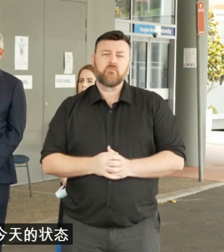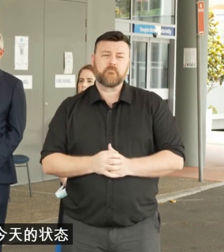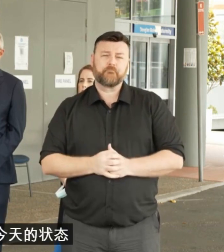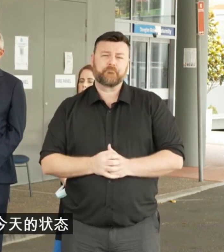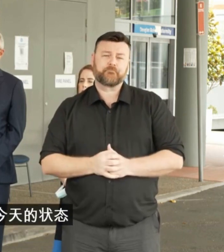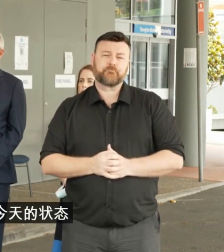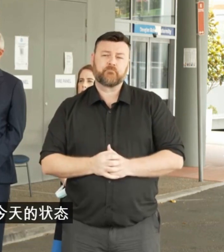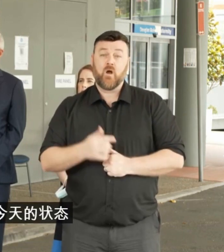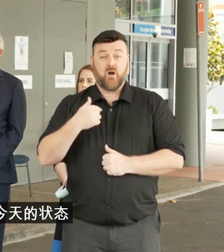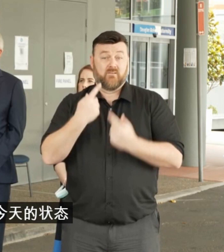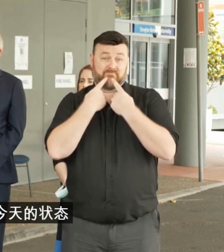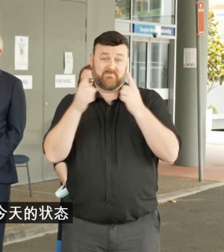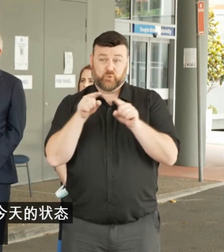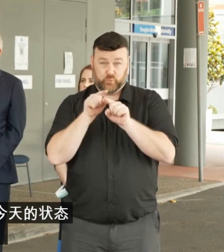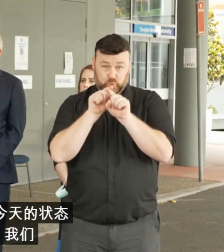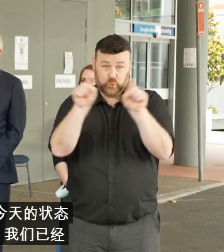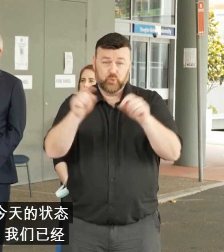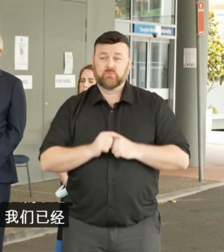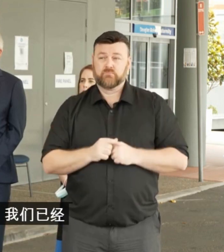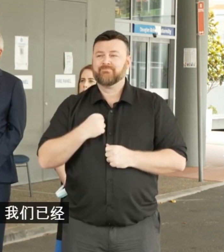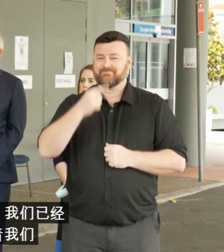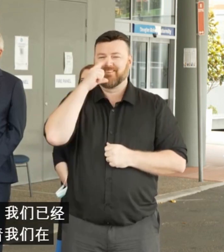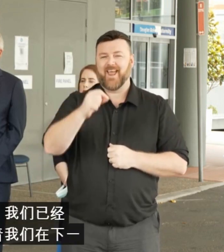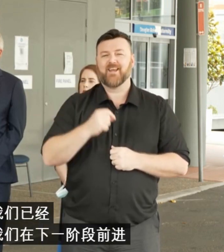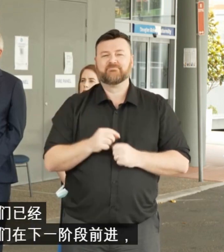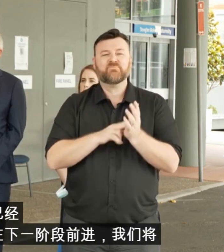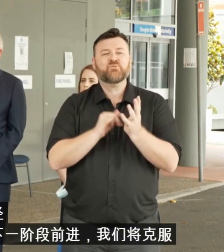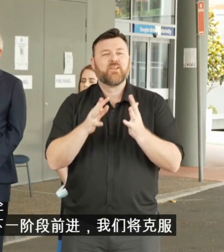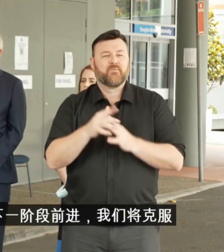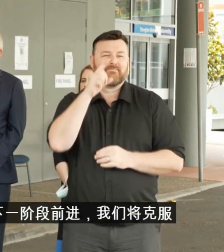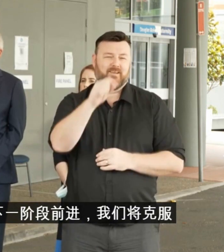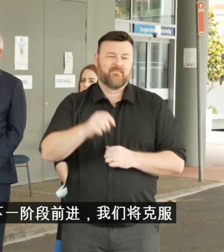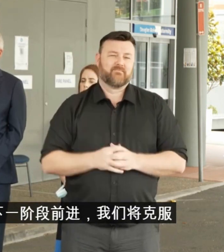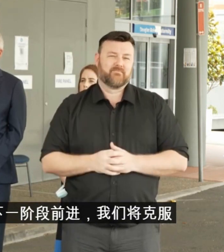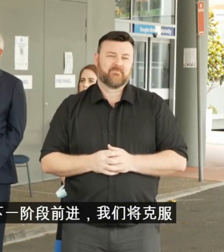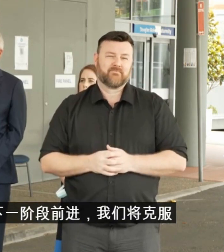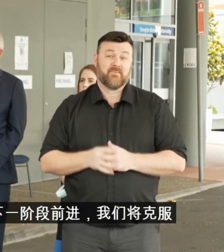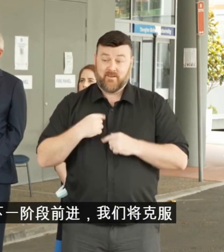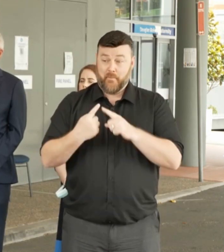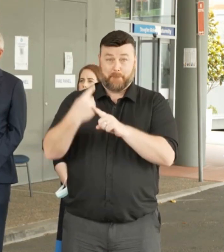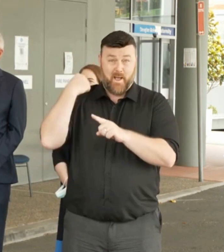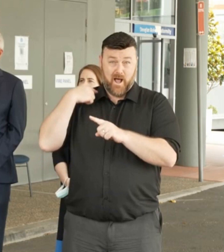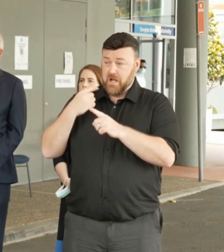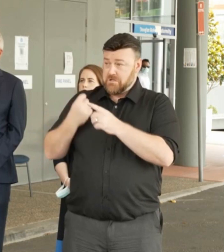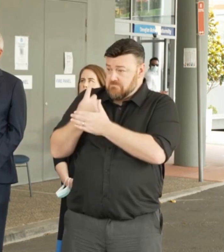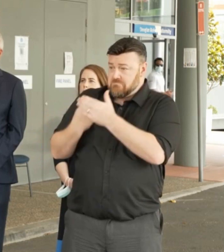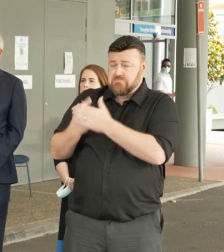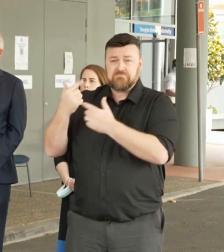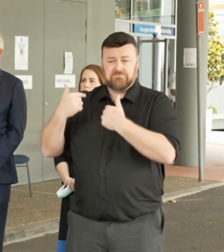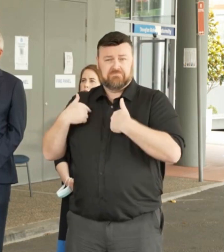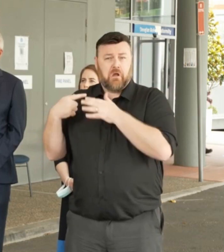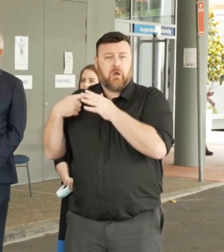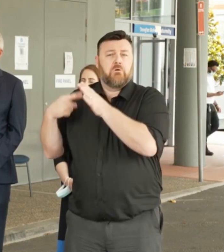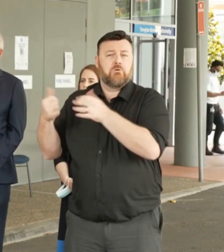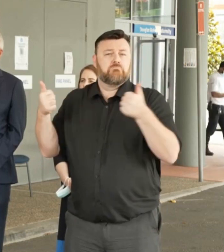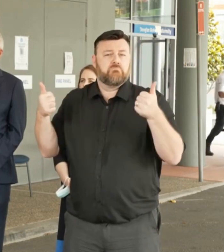today is that we can do this. We've got through the challenges of the past and we'll get through the challenges of the present as we move forward through